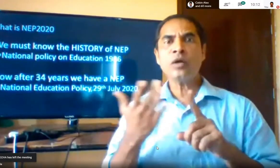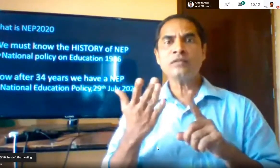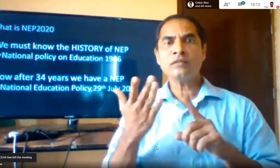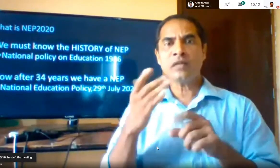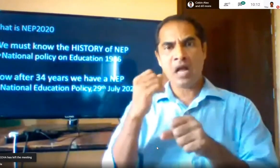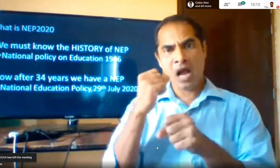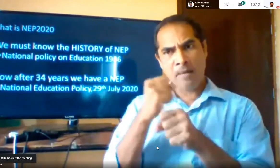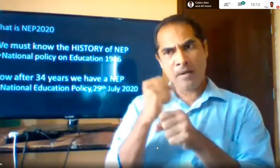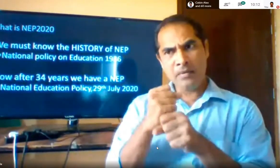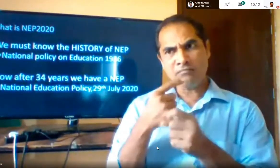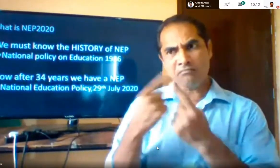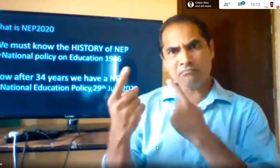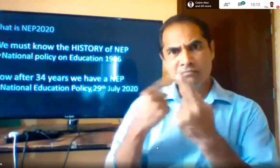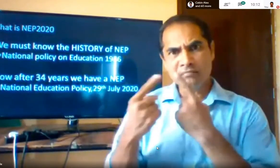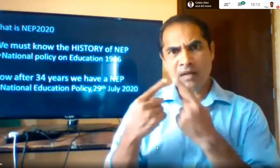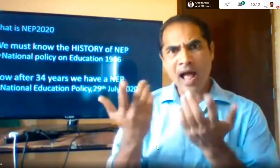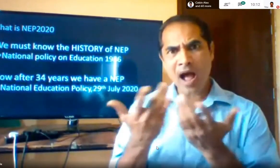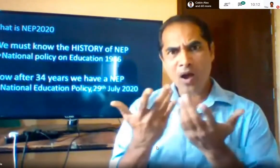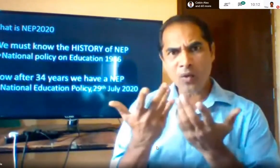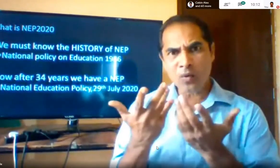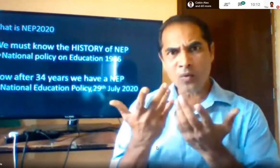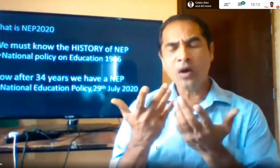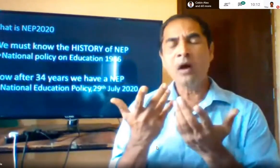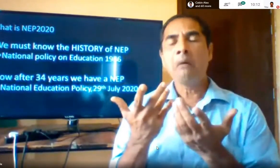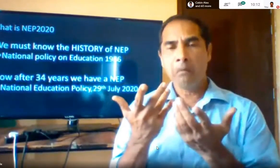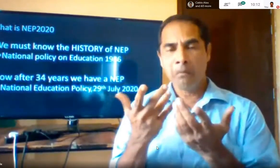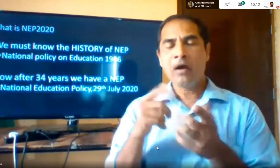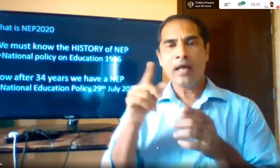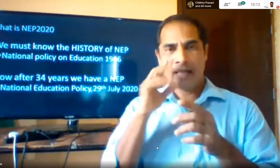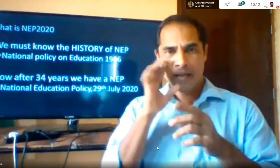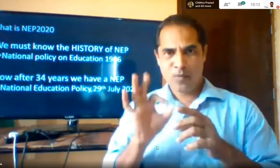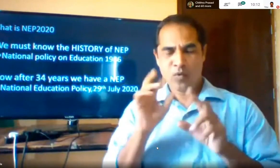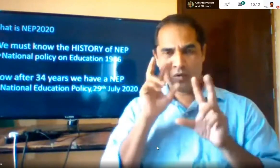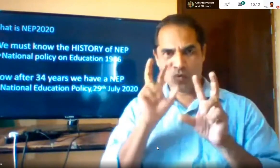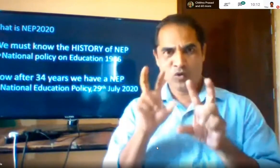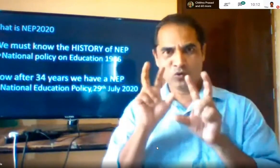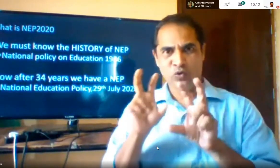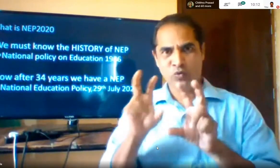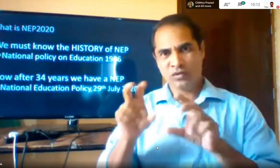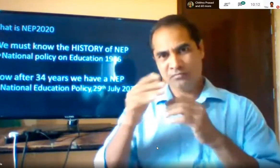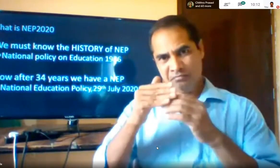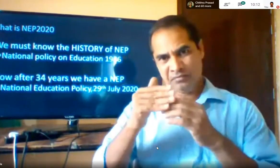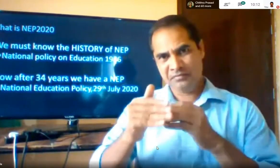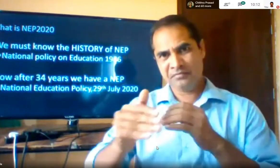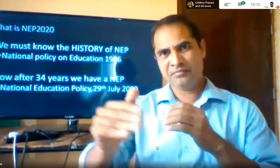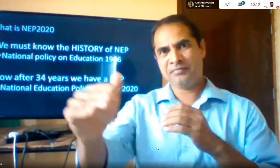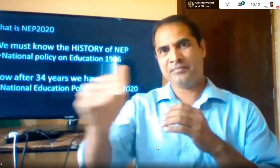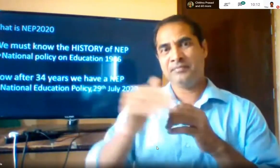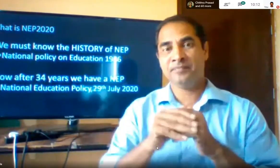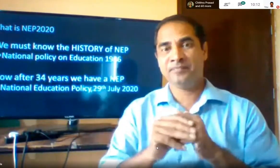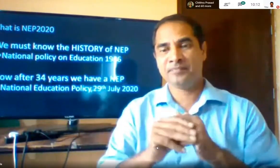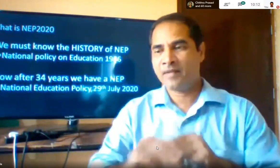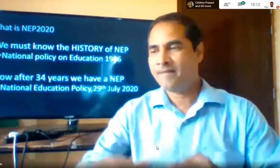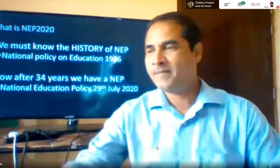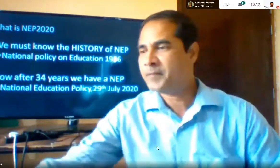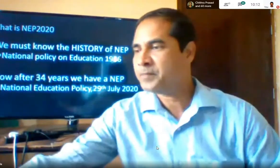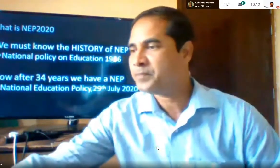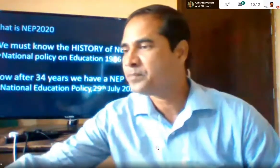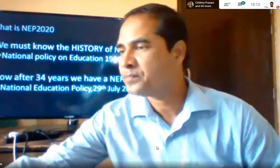abstract concepts of this, and we have to talk more about this National Education Policy, and we have to